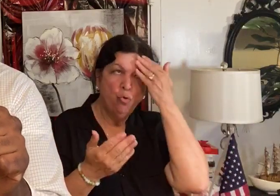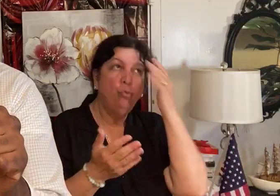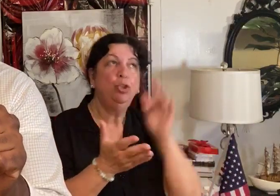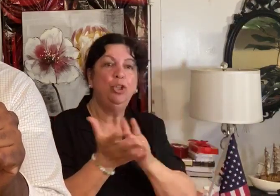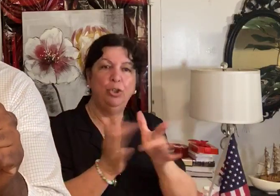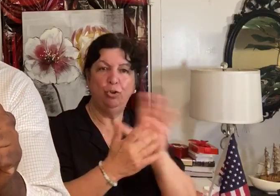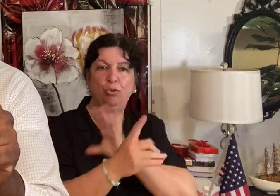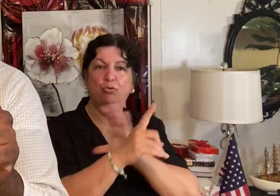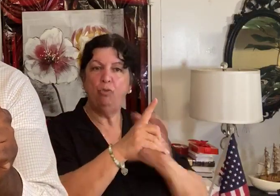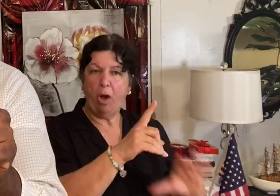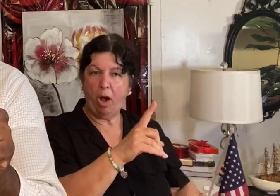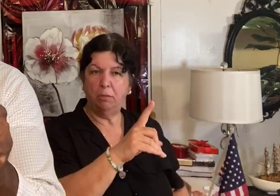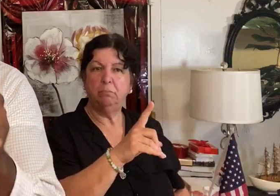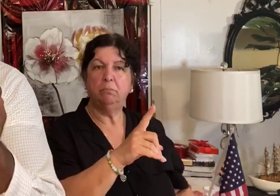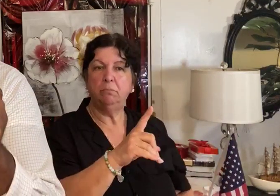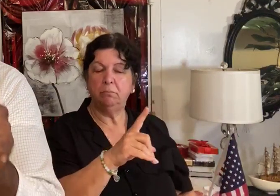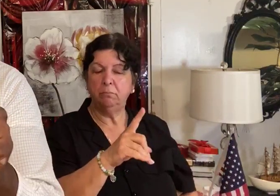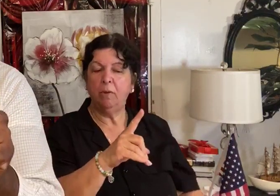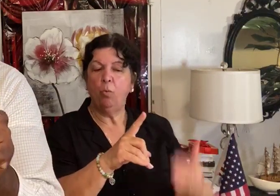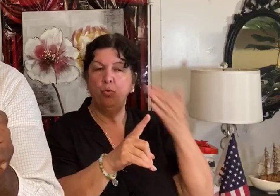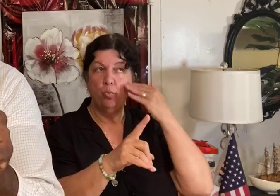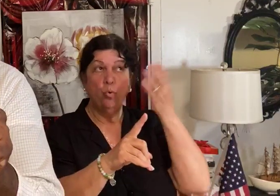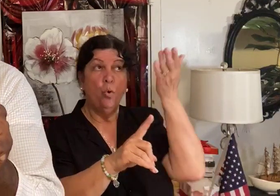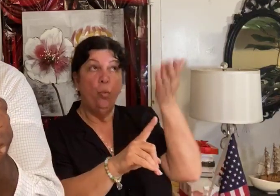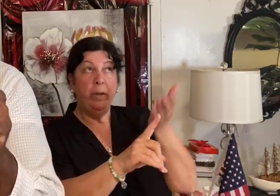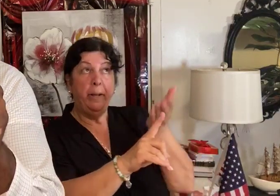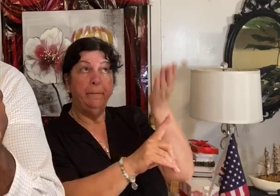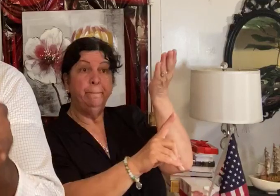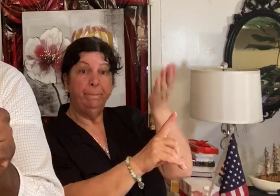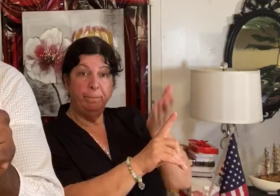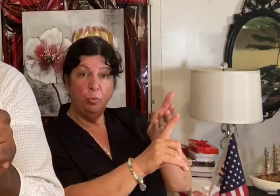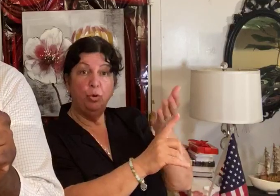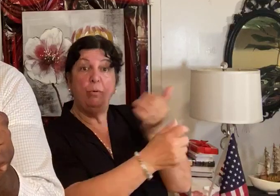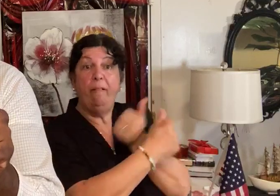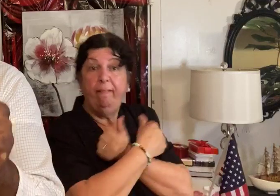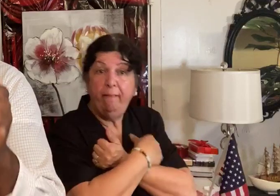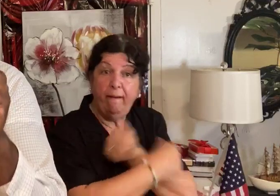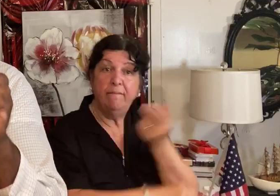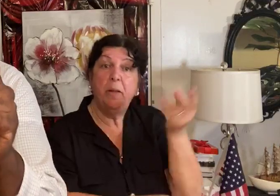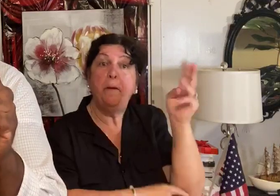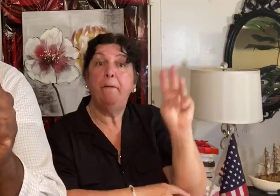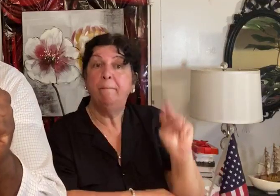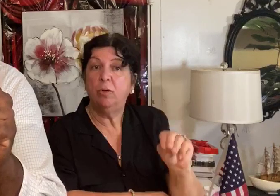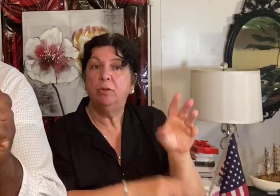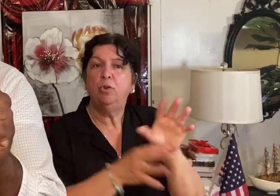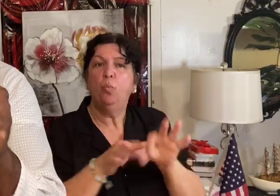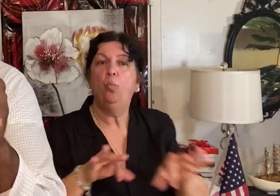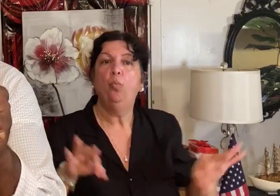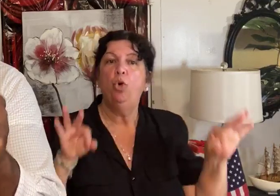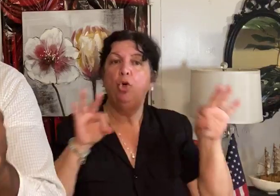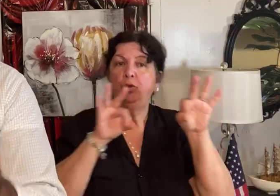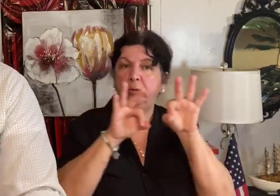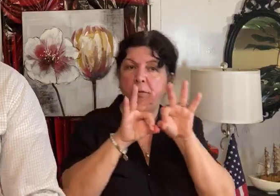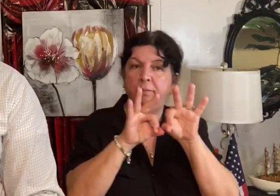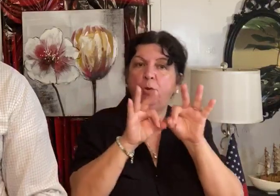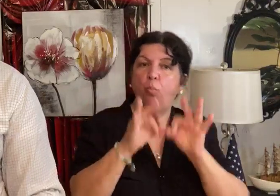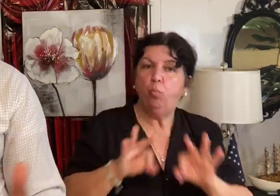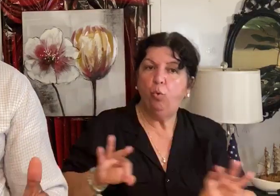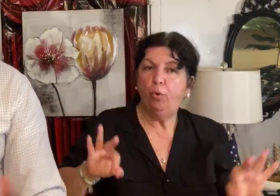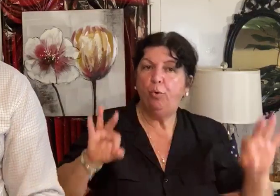know. Amen. I want you to know him. I want you to love him because he's worthy. He's